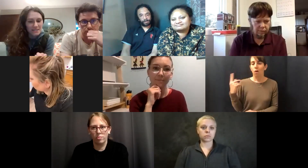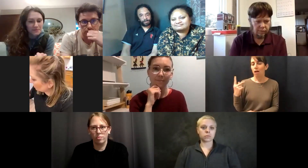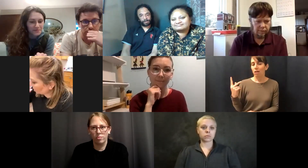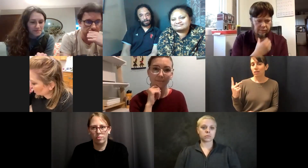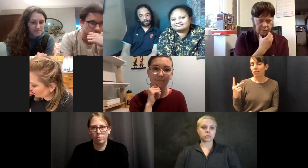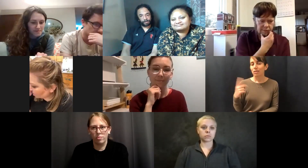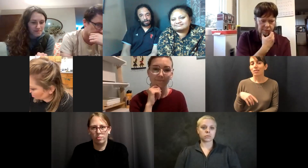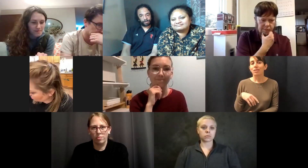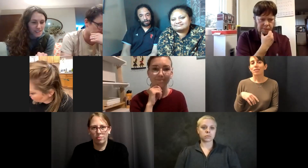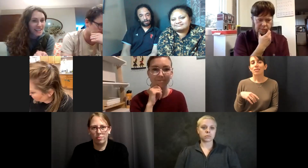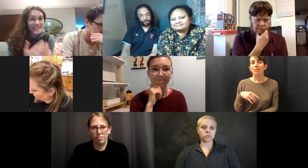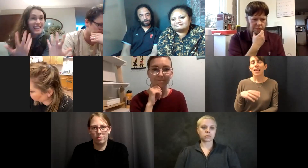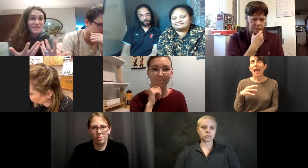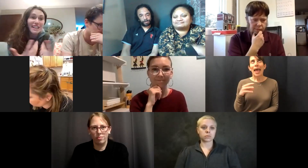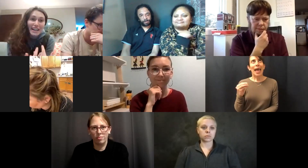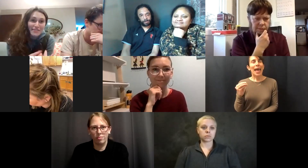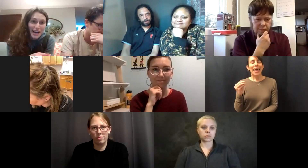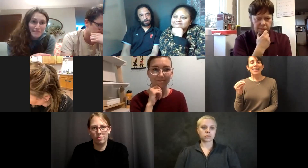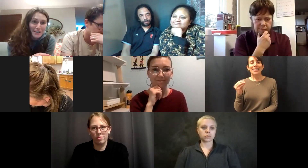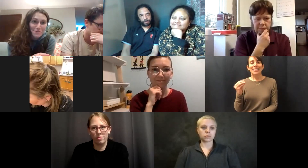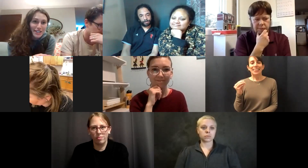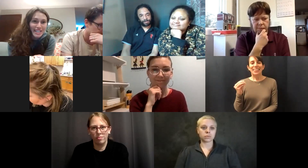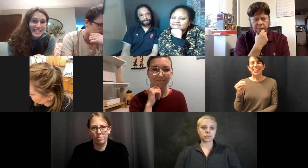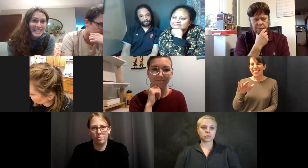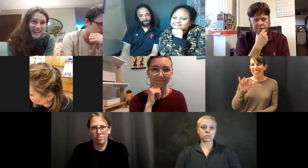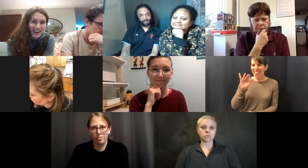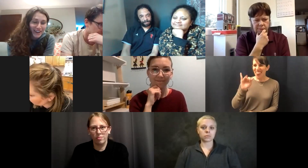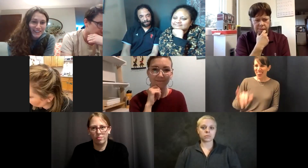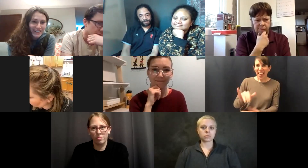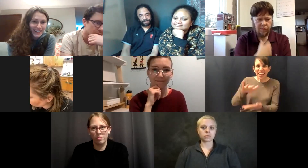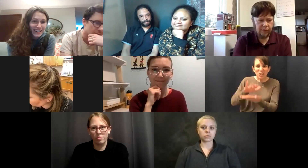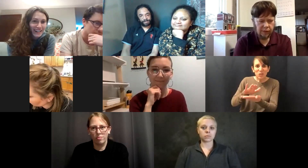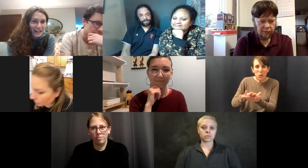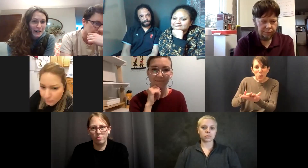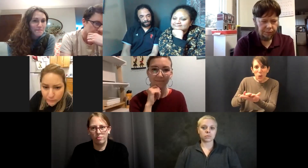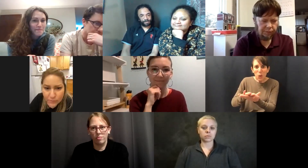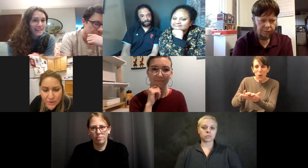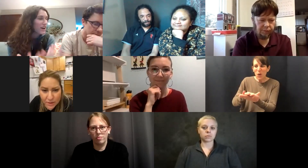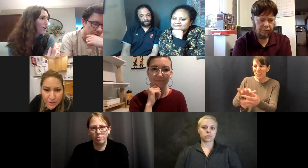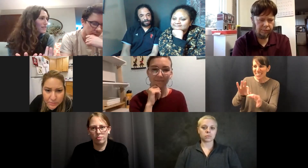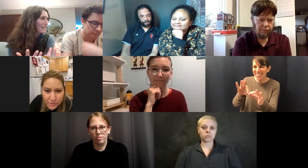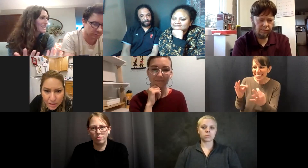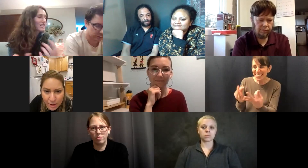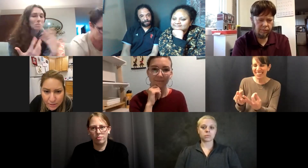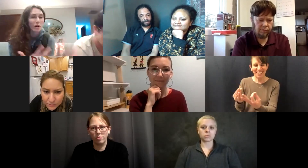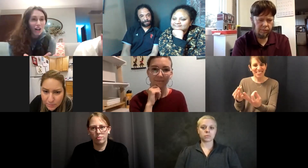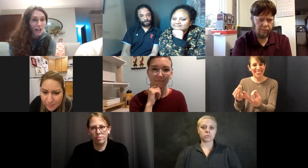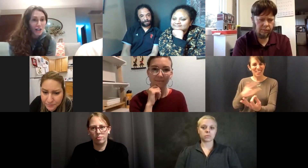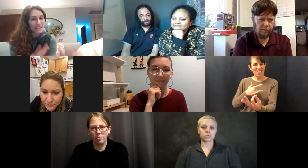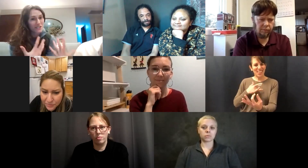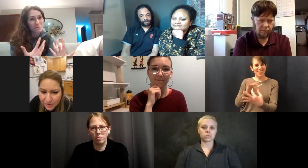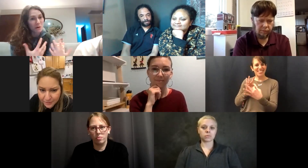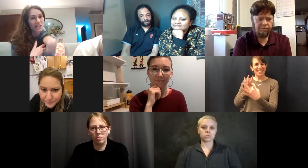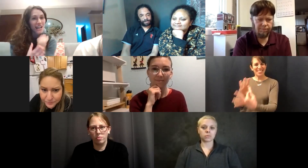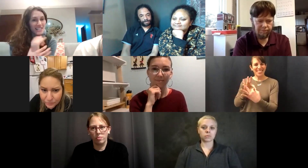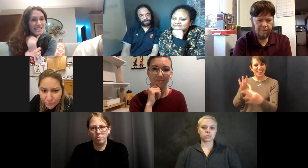And they feel like family when she's there. They've not only support her,